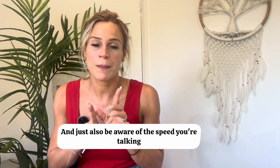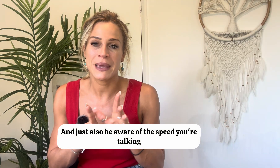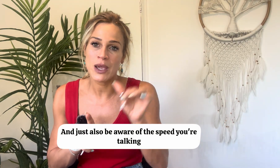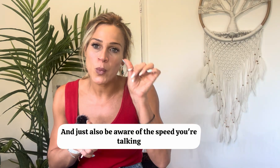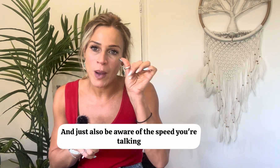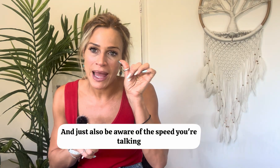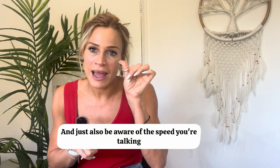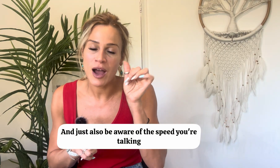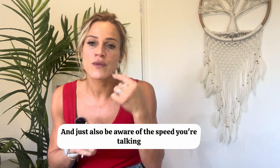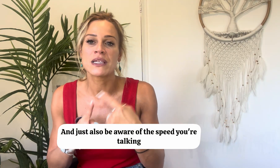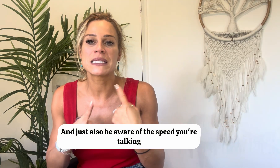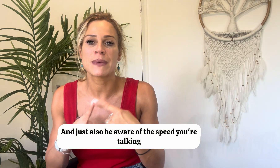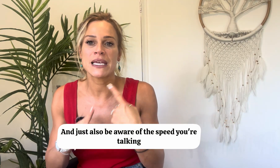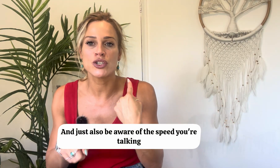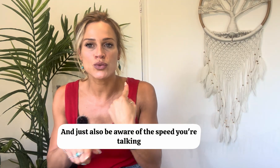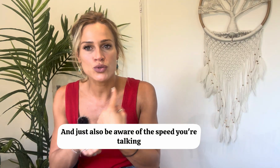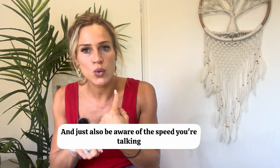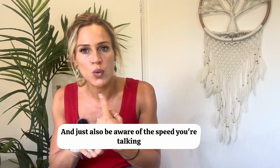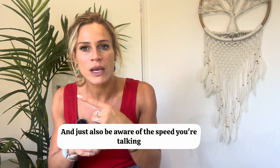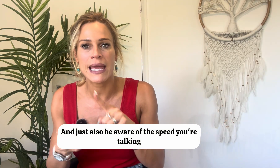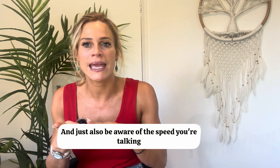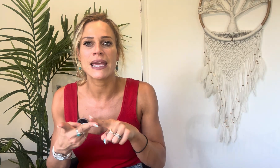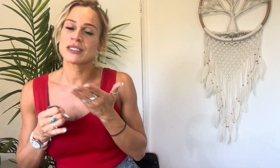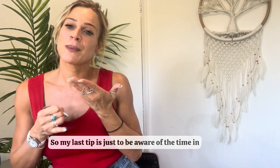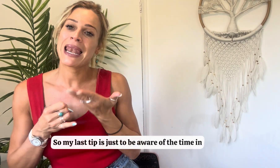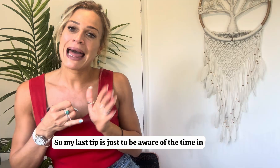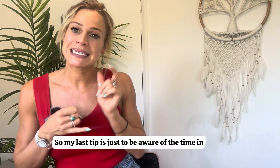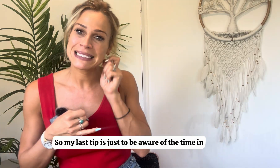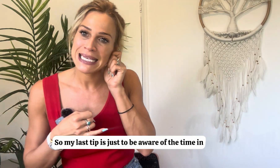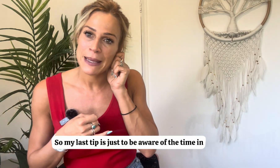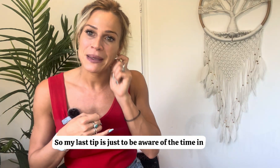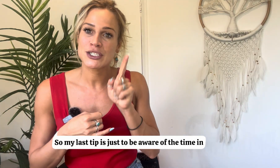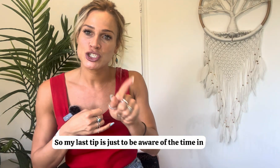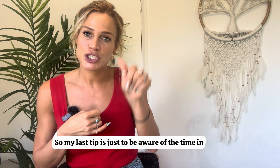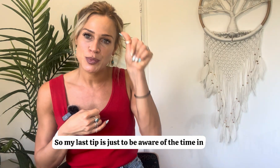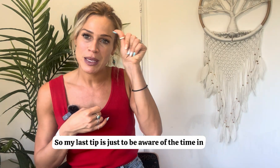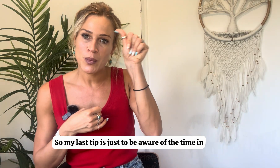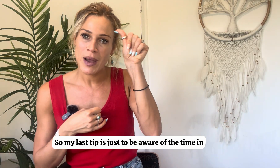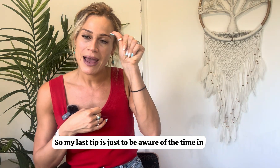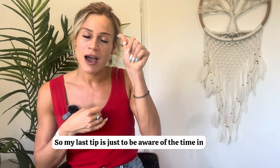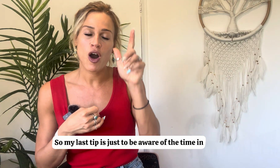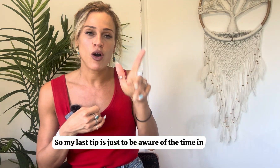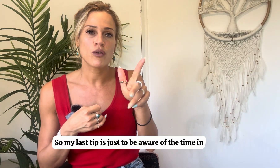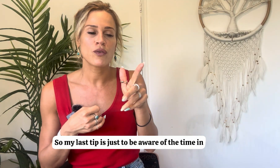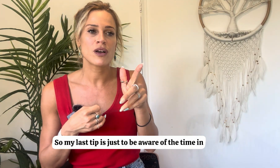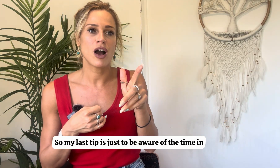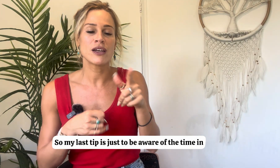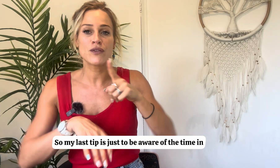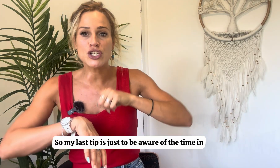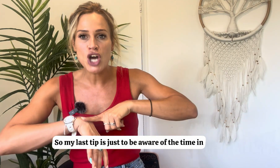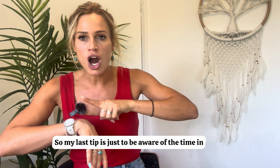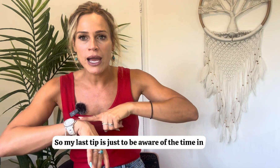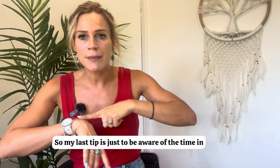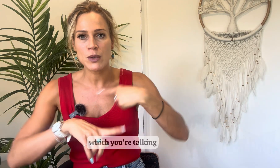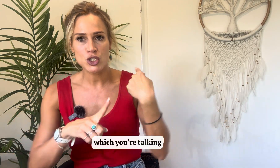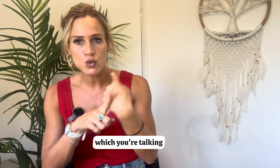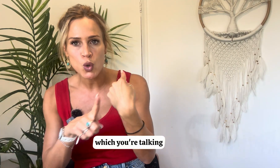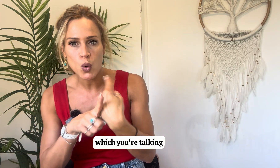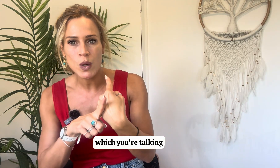be aware of the speed you're talking. So my last tip is just to be aware of kind of the time in which you're